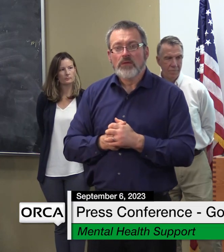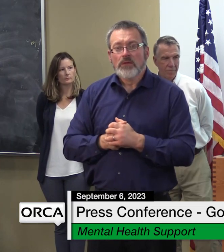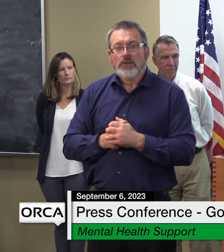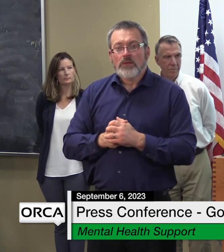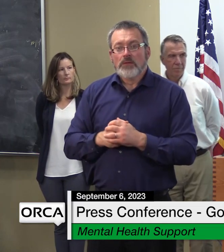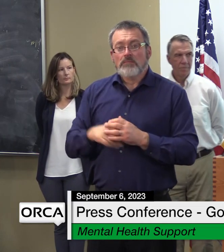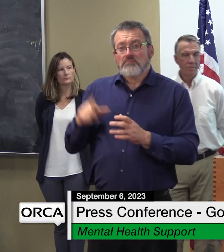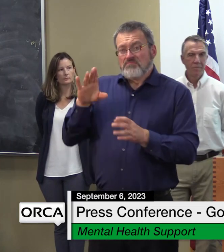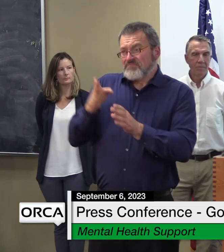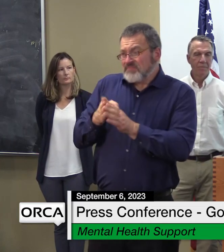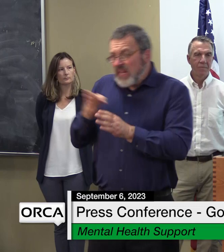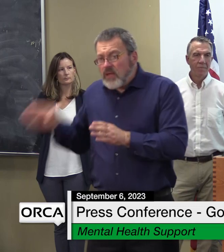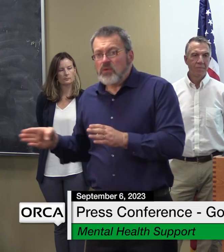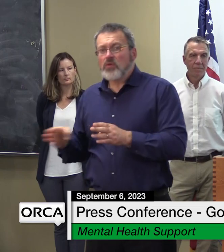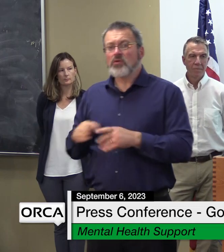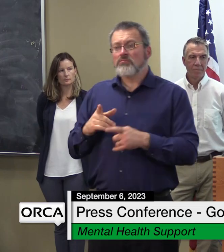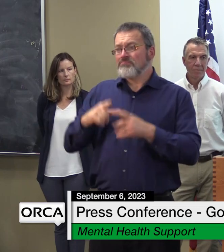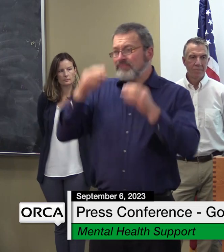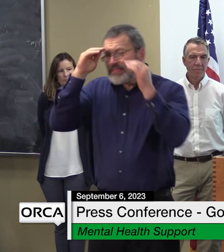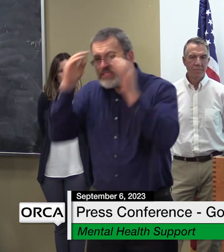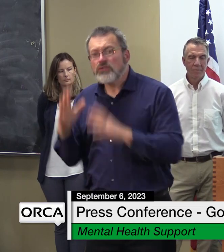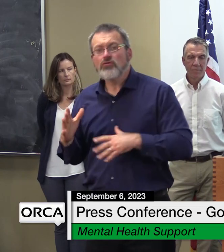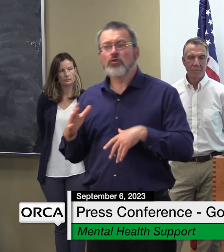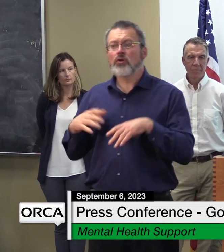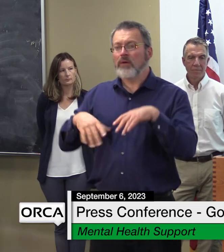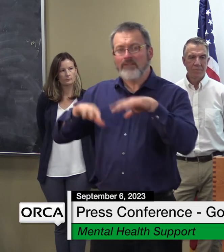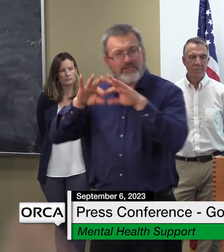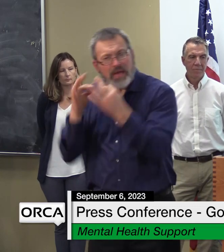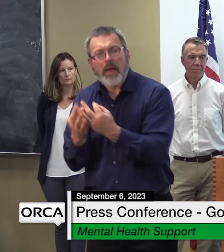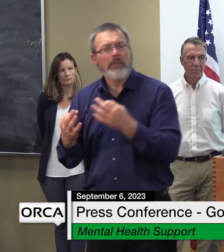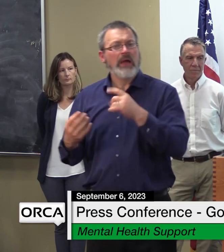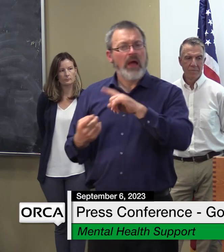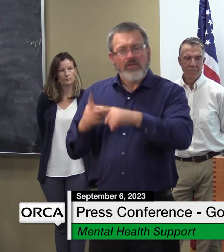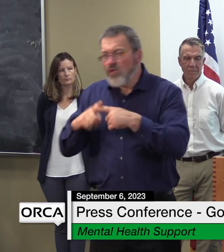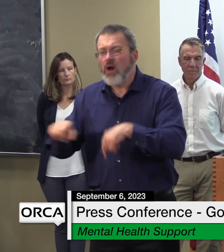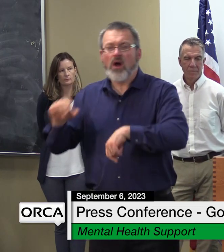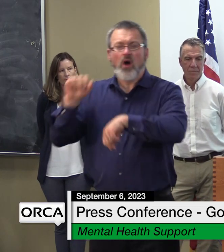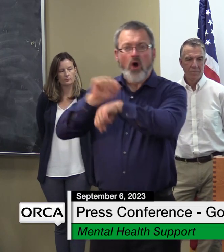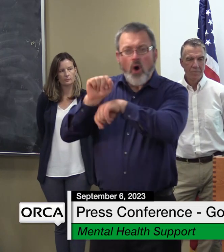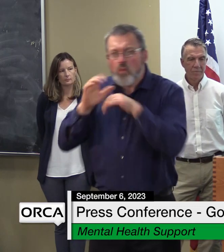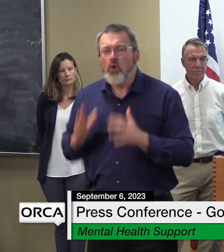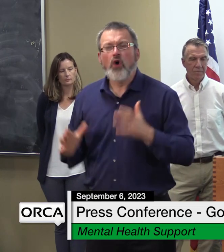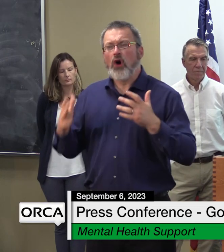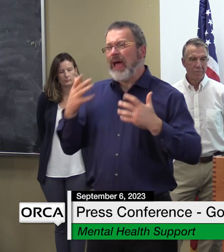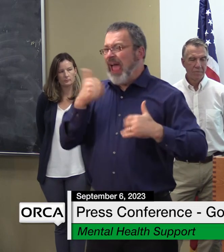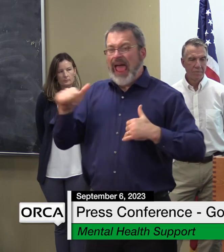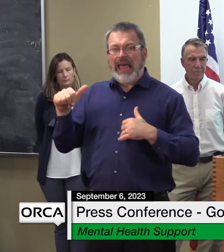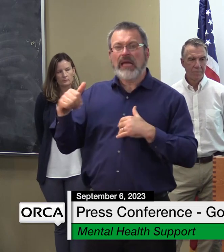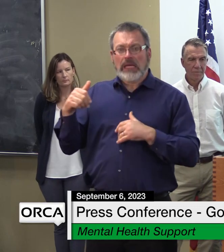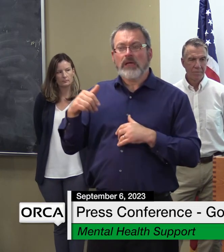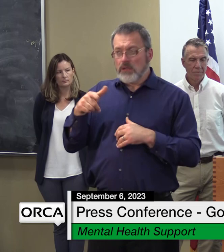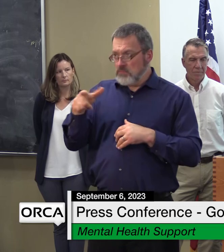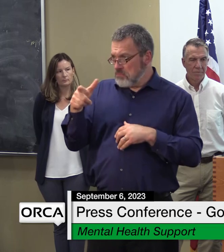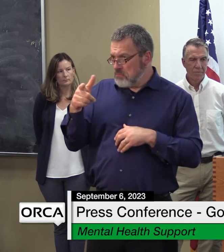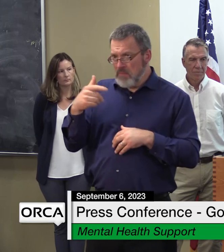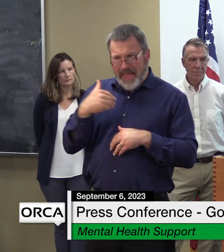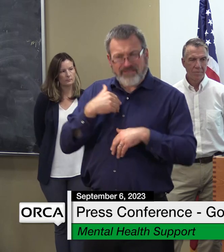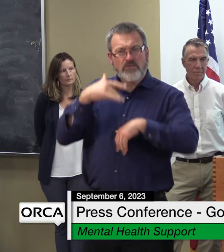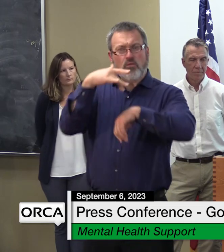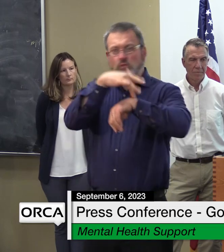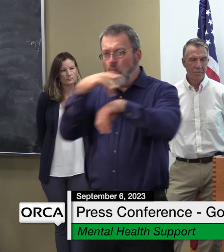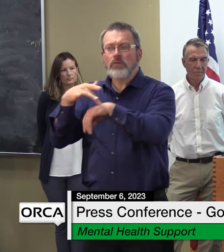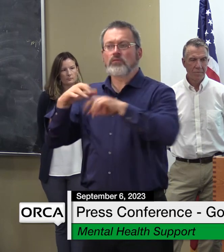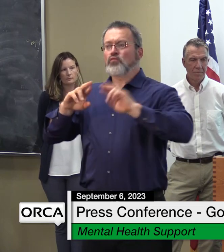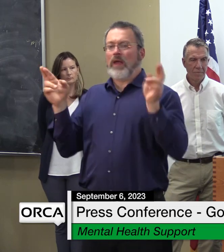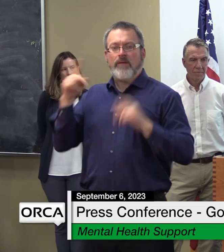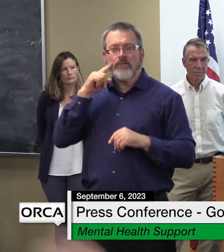employees, family and friends who are worried about someone in their life and are seeking advice, resources, or simply just someone to talk to, and we're here to help